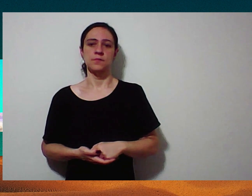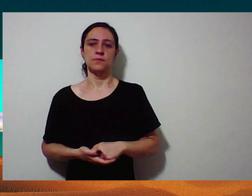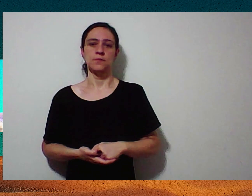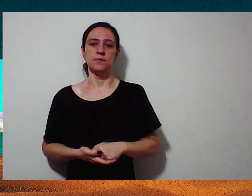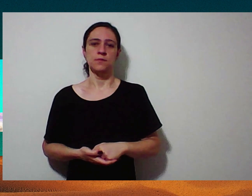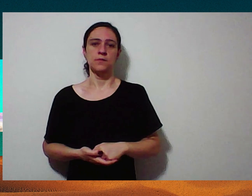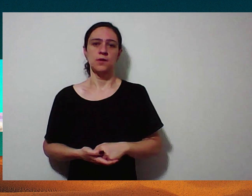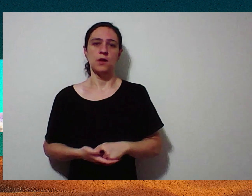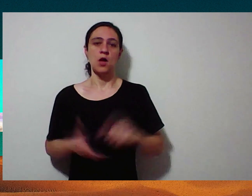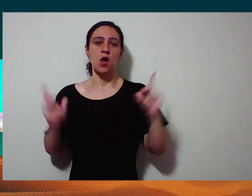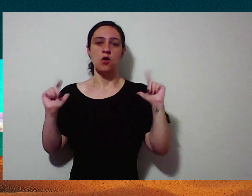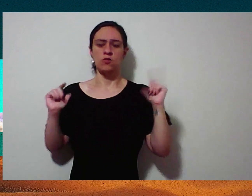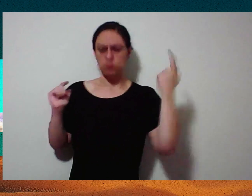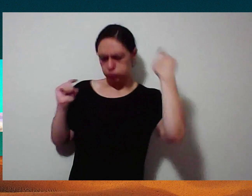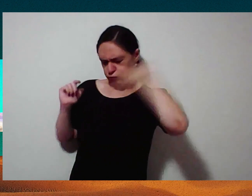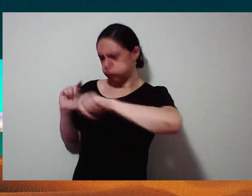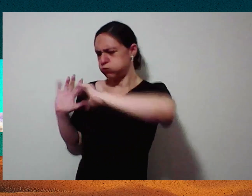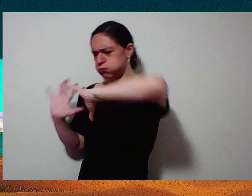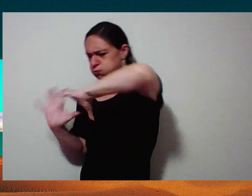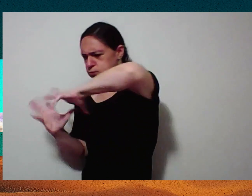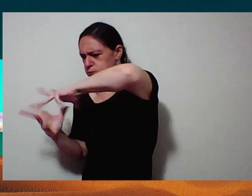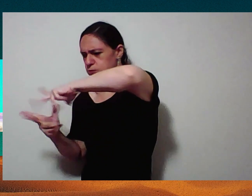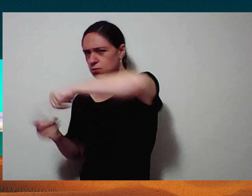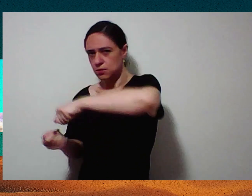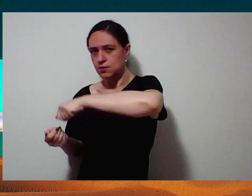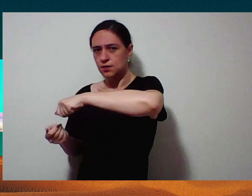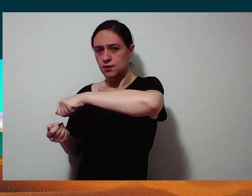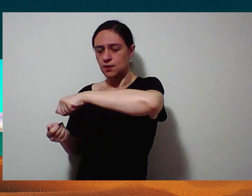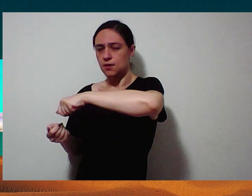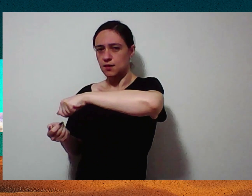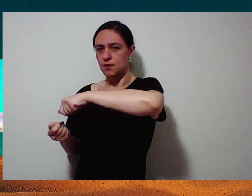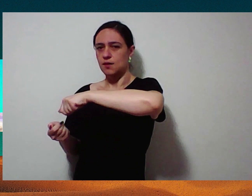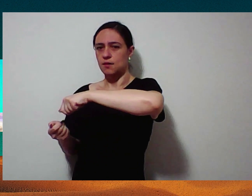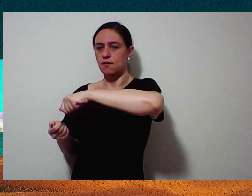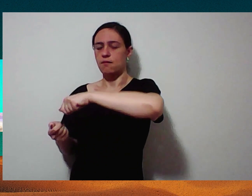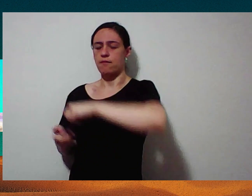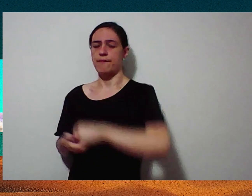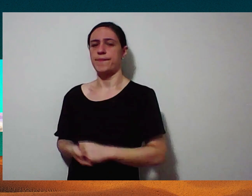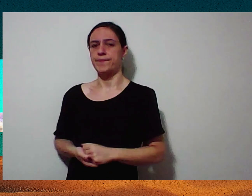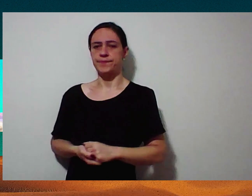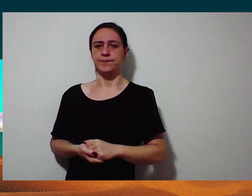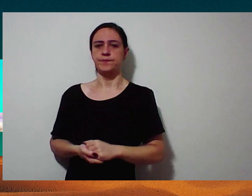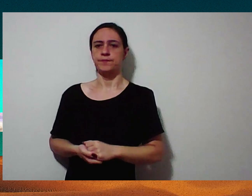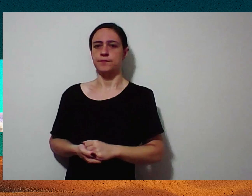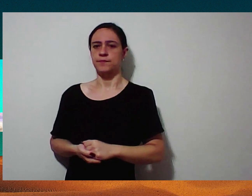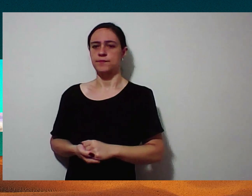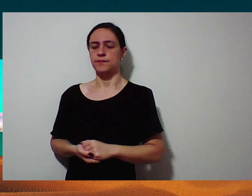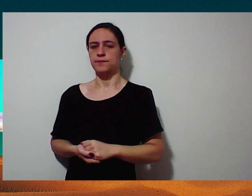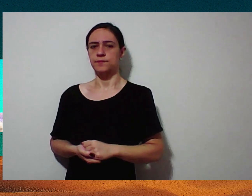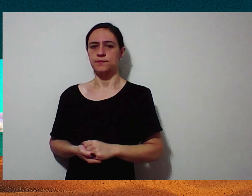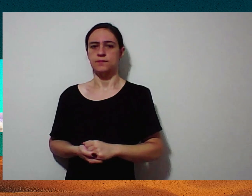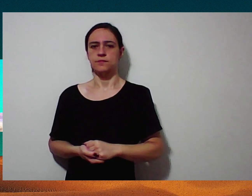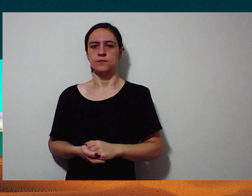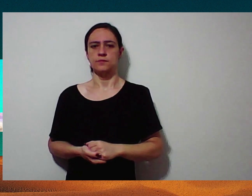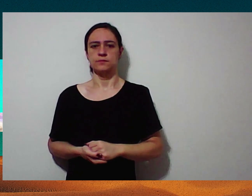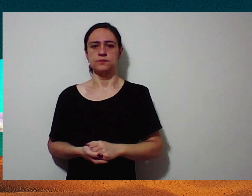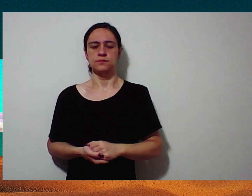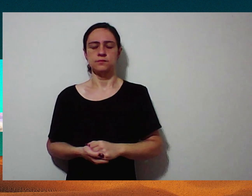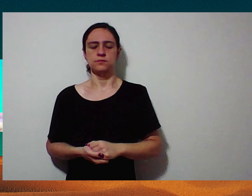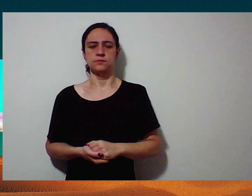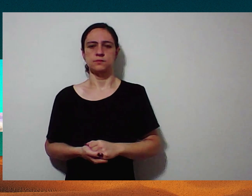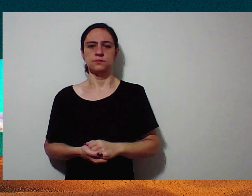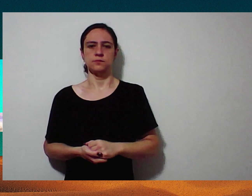pus para que te contemplem. I cast you to the ground. I laid you before kings, that they may gaze at you.